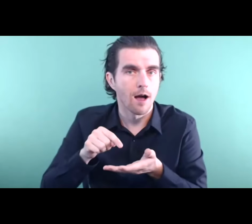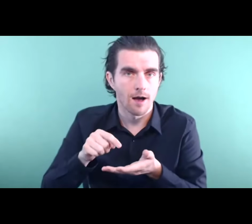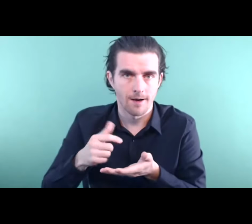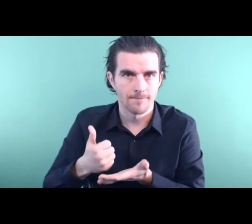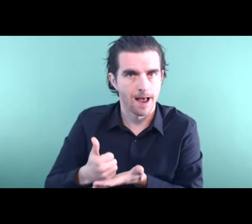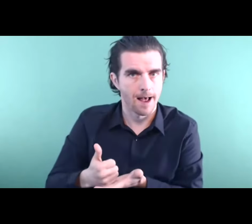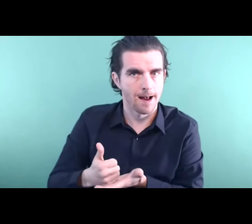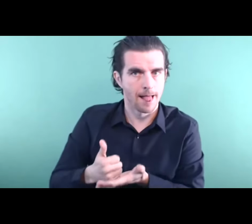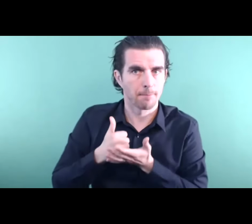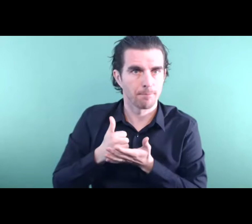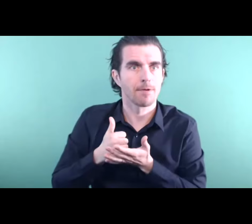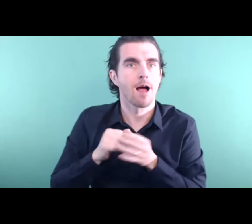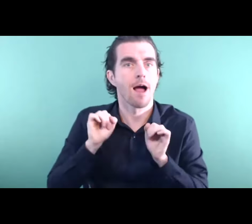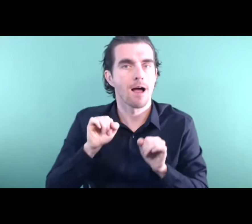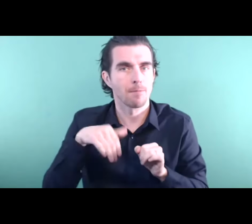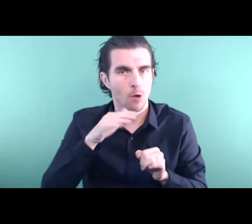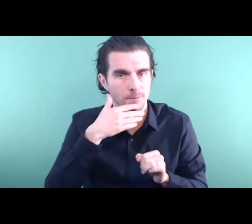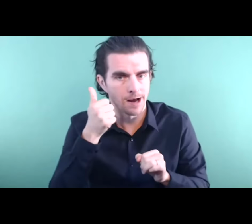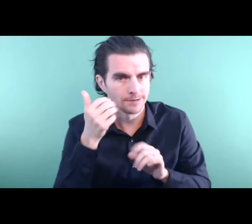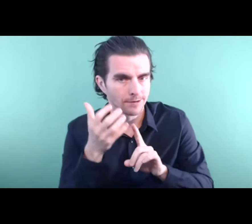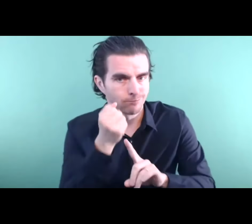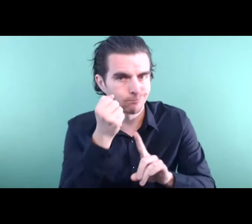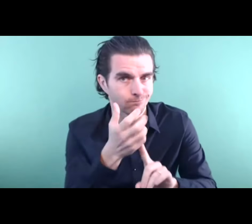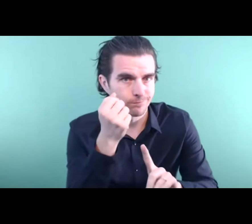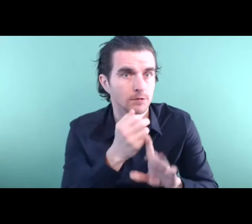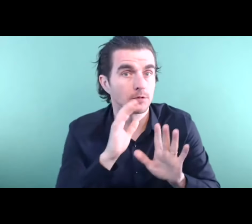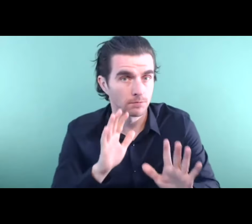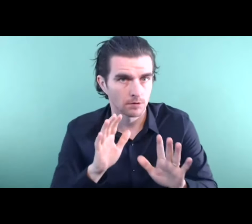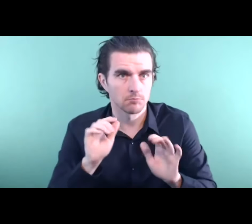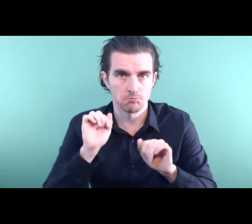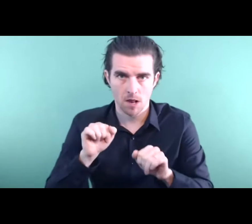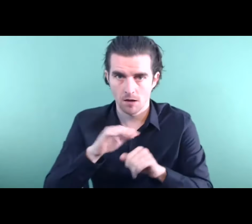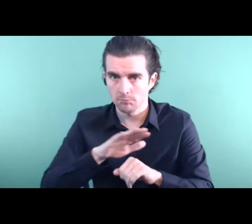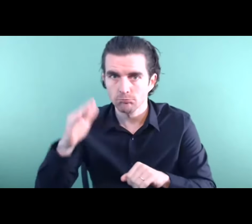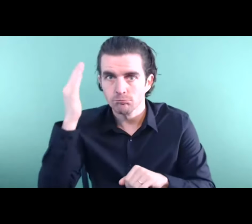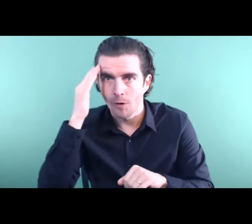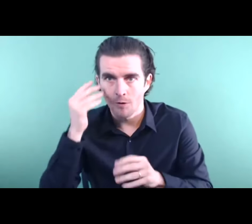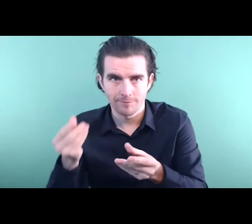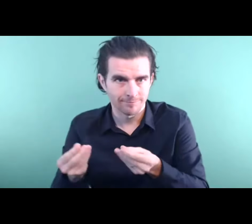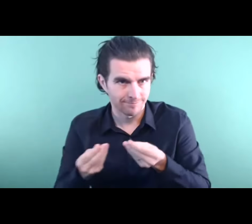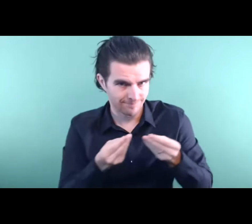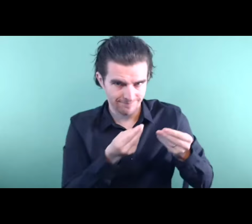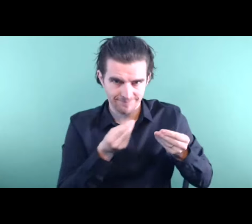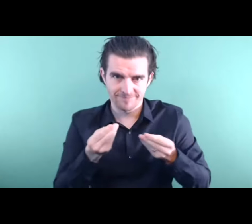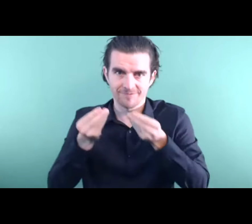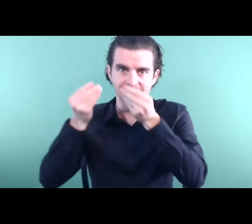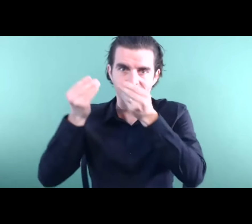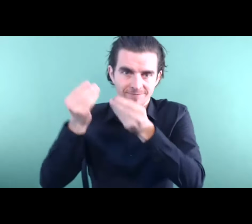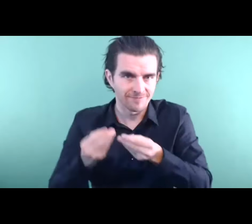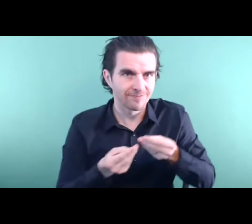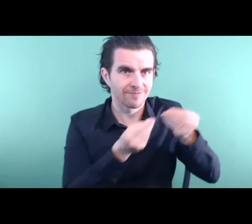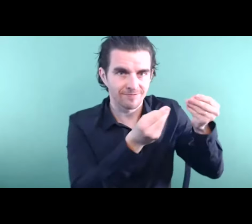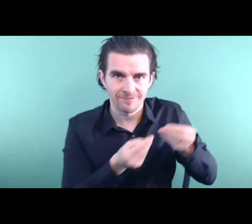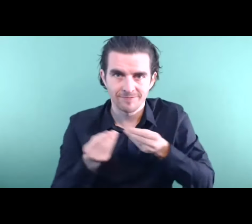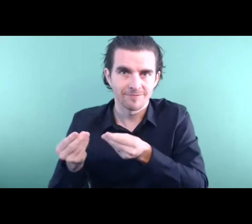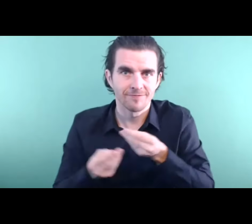the human rights system is that we serve as an interface and we connect this knowledge development part that the academy